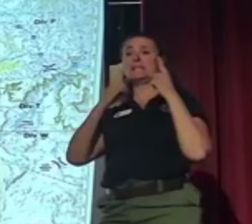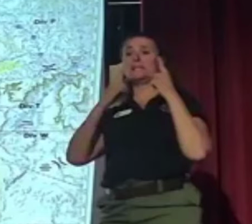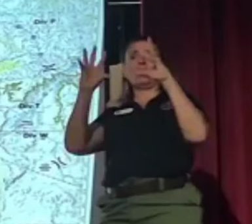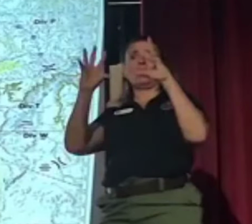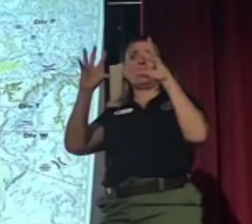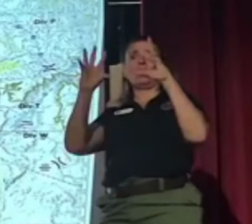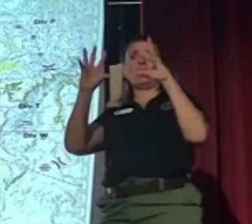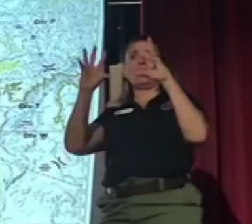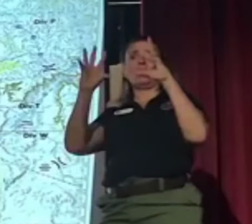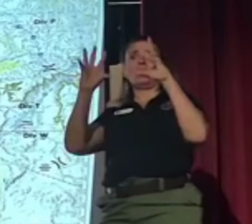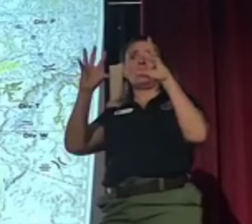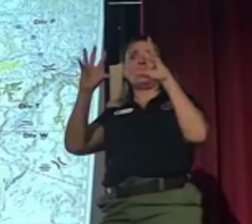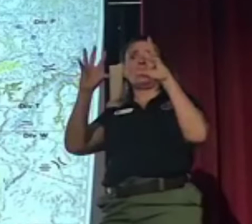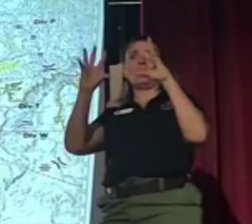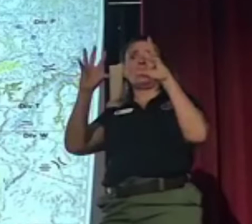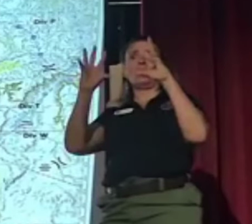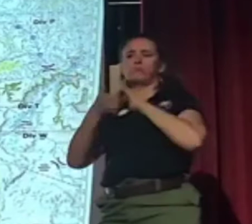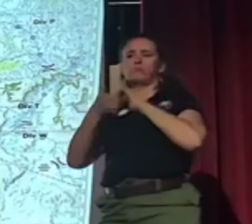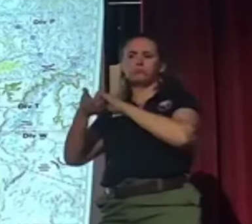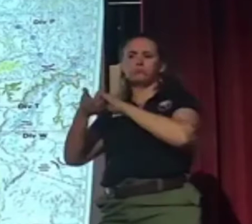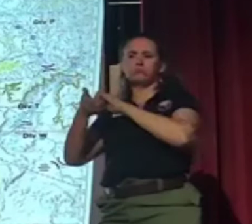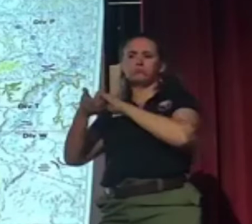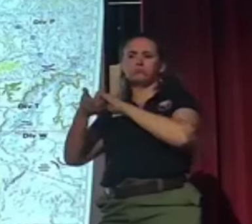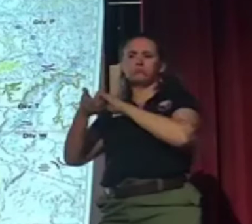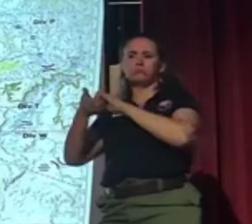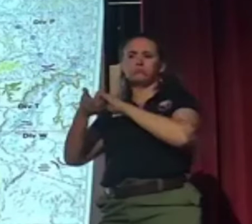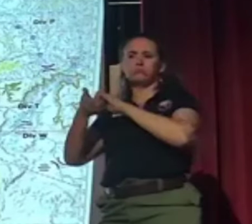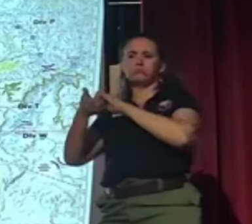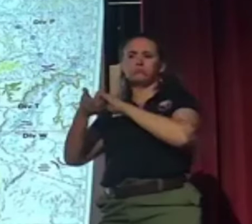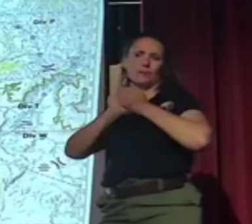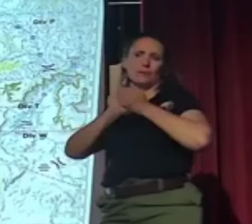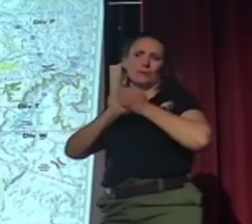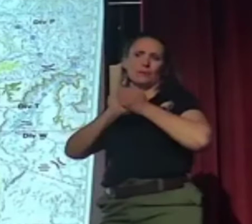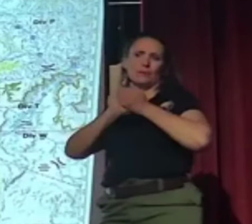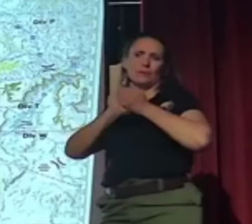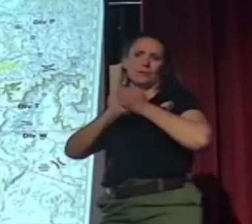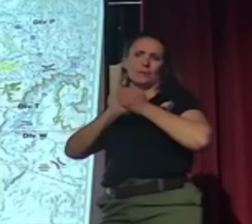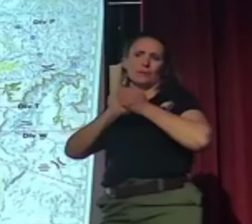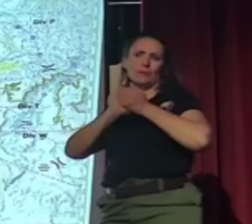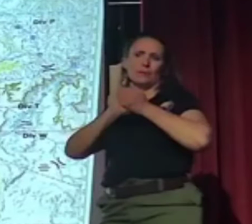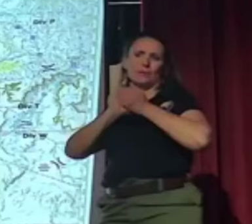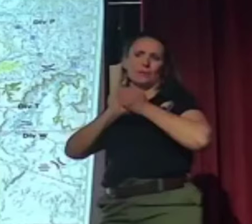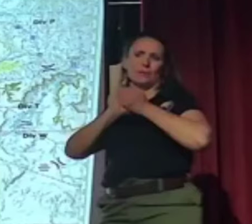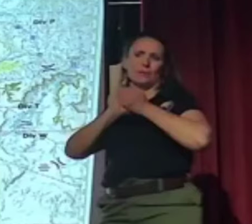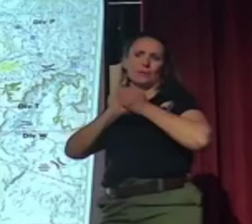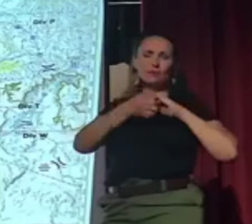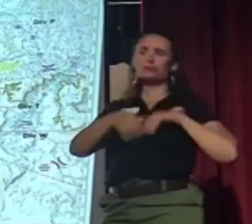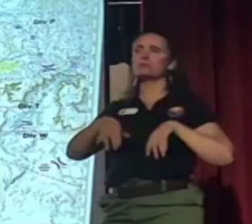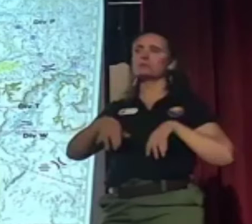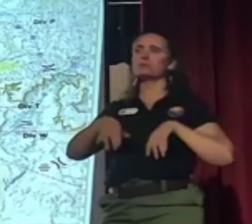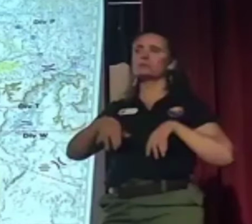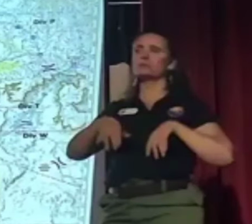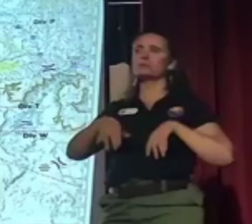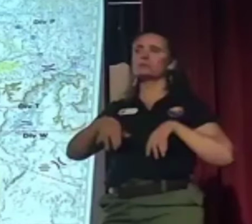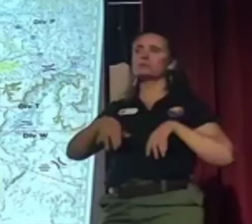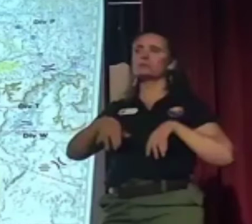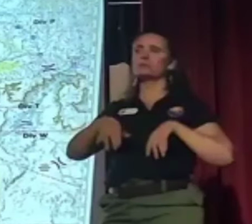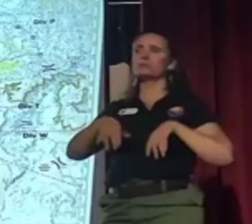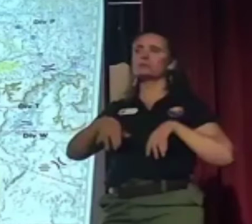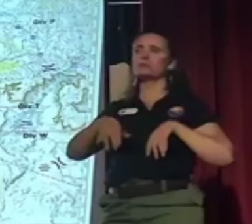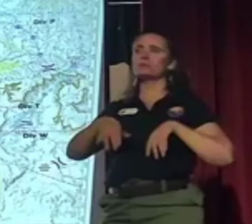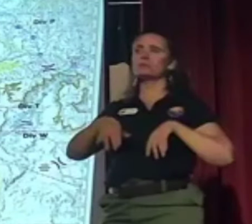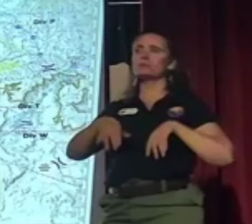So I just want to say thanks to all our partners out there. Thanks to the community for being patient. All of us